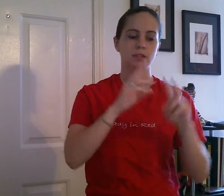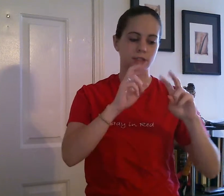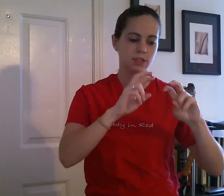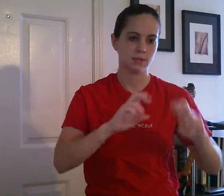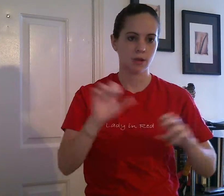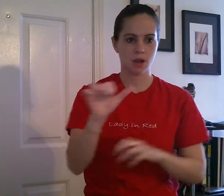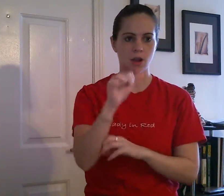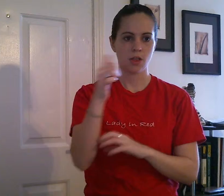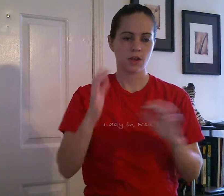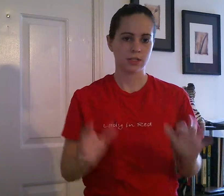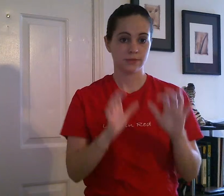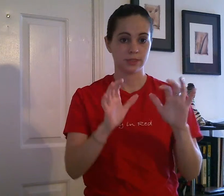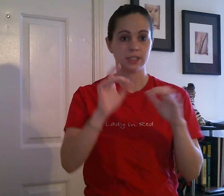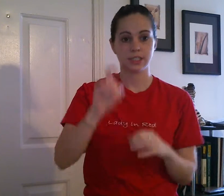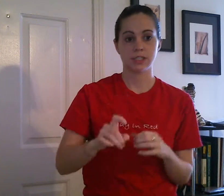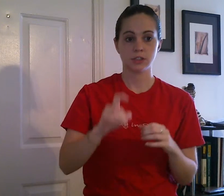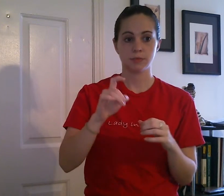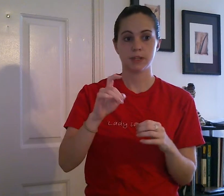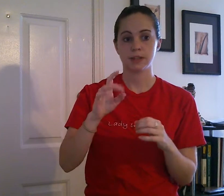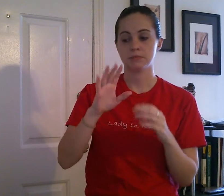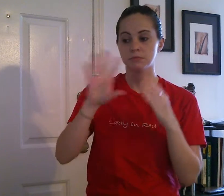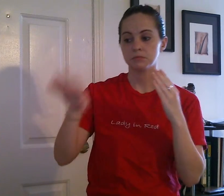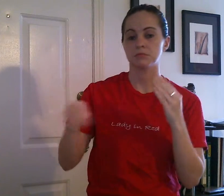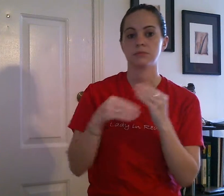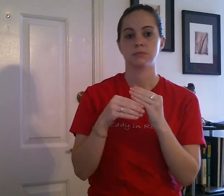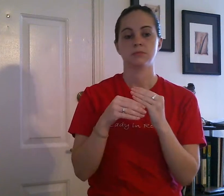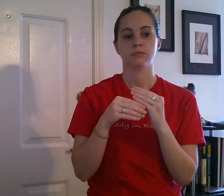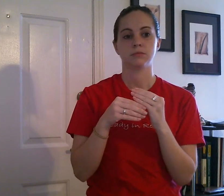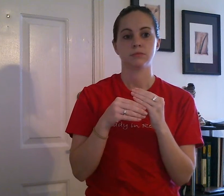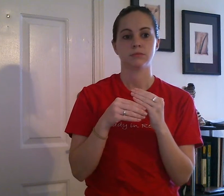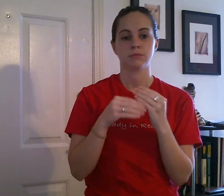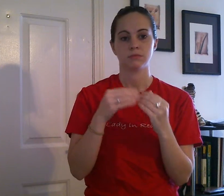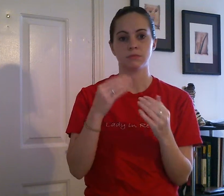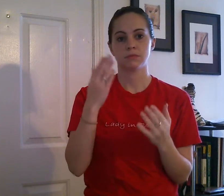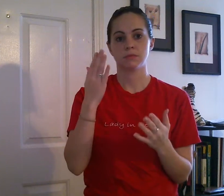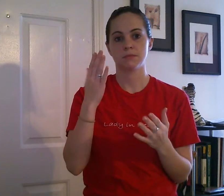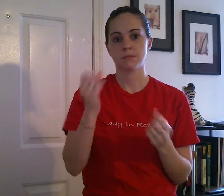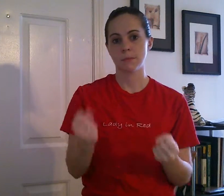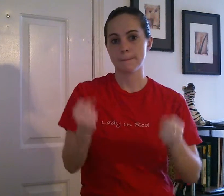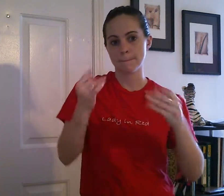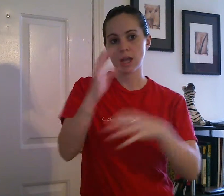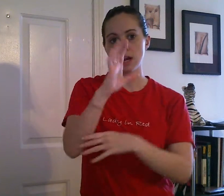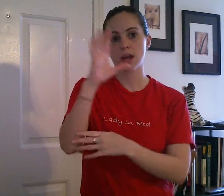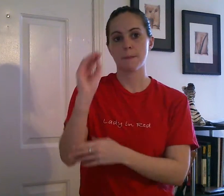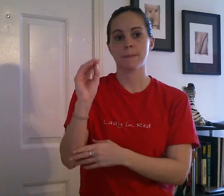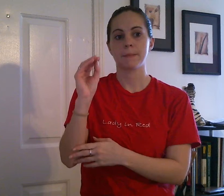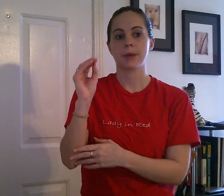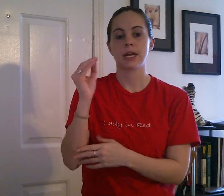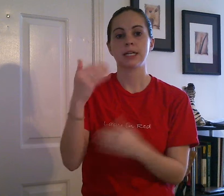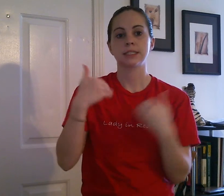taken into account. While companies might issue guidelines for common activities, you must also